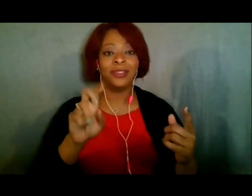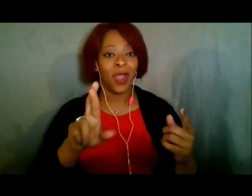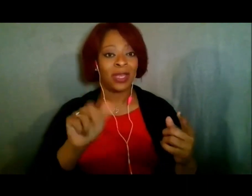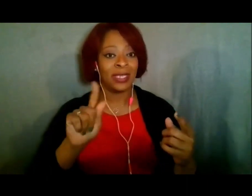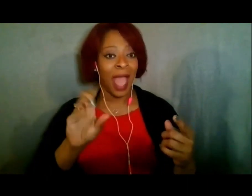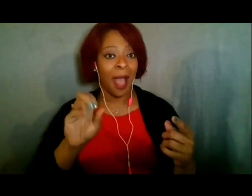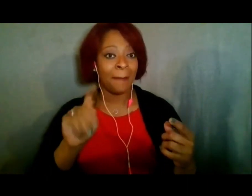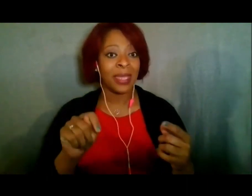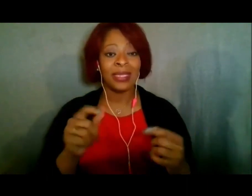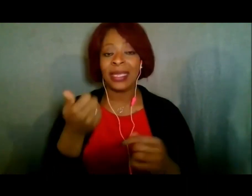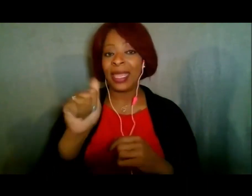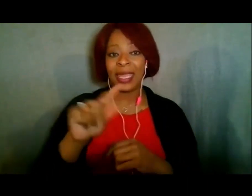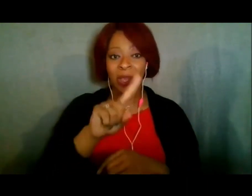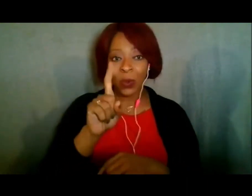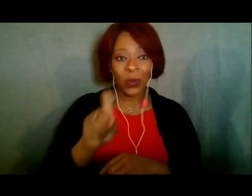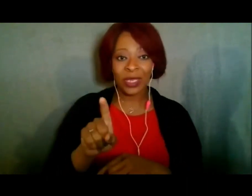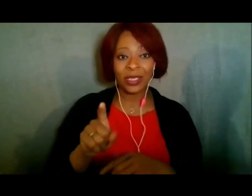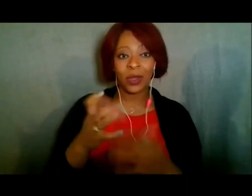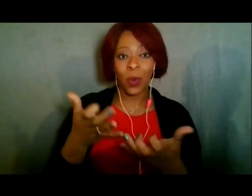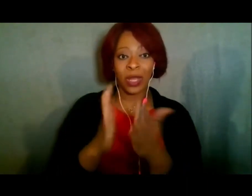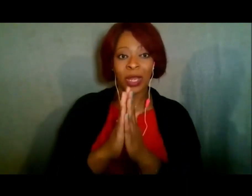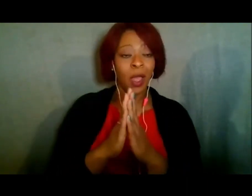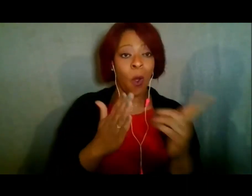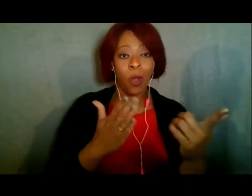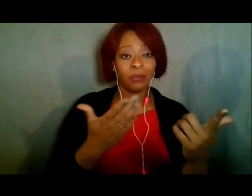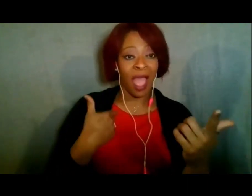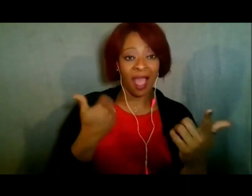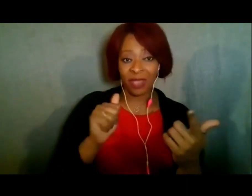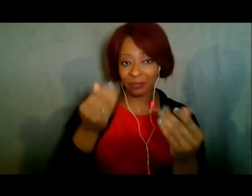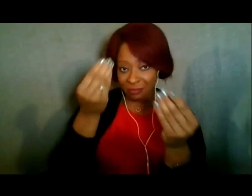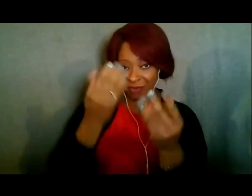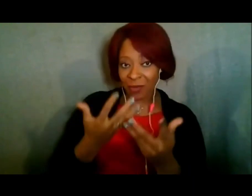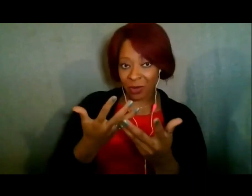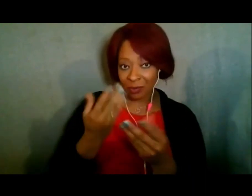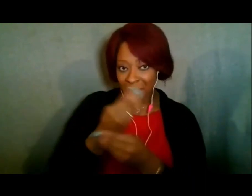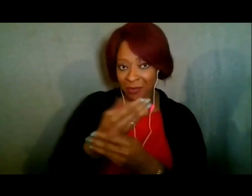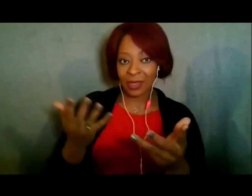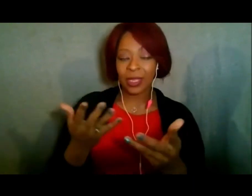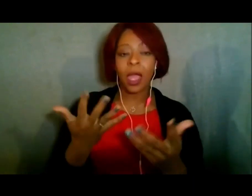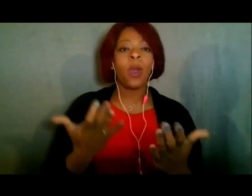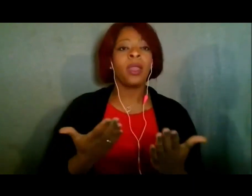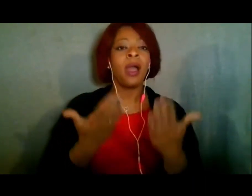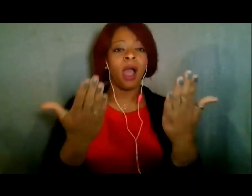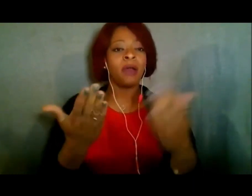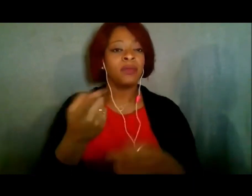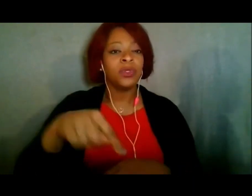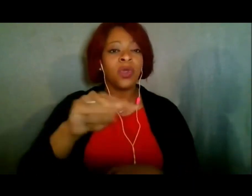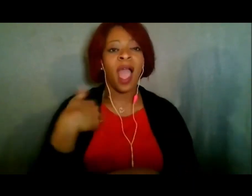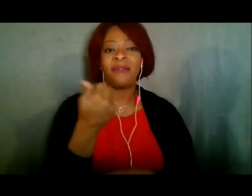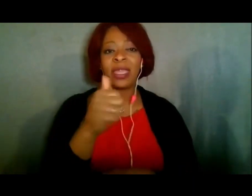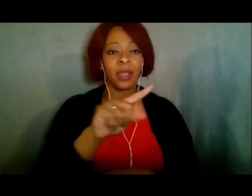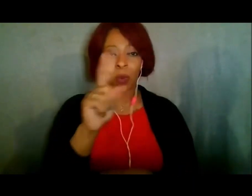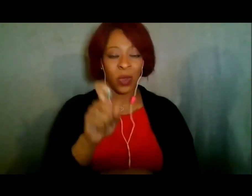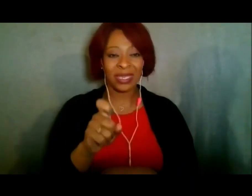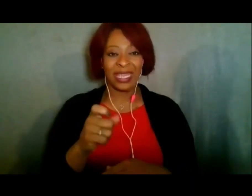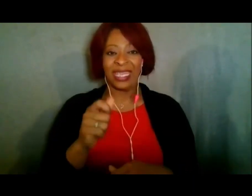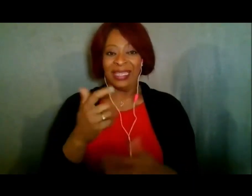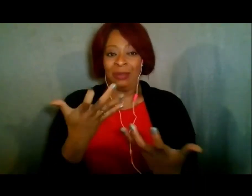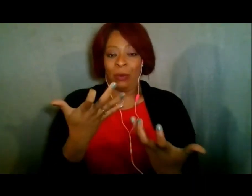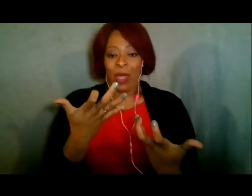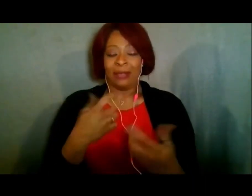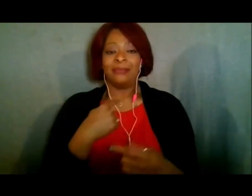that you think we need to know? Yeah, I was going to offer, if anyone has questions that they don't want to ask out